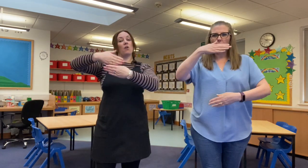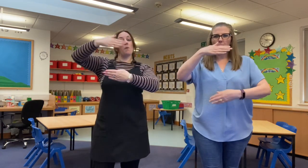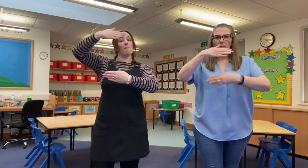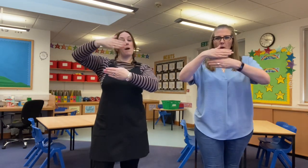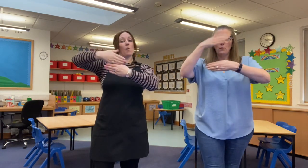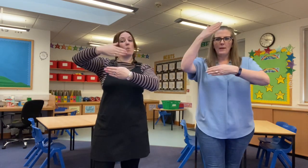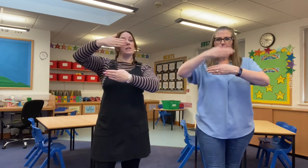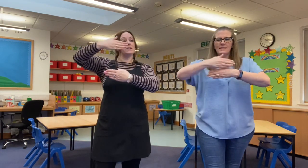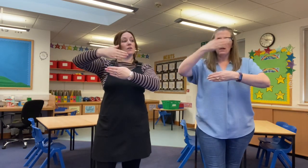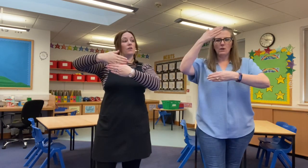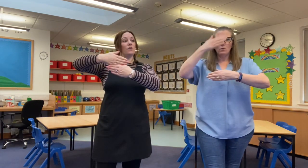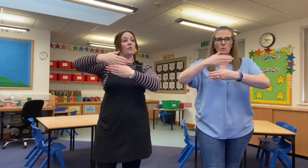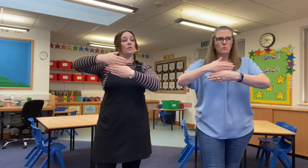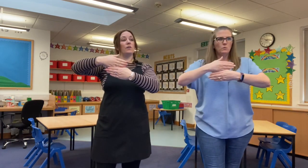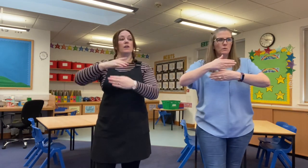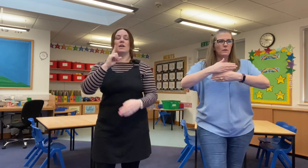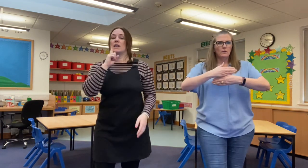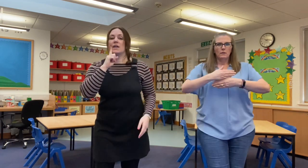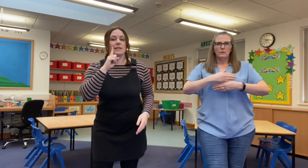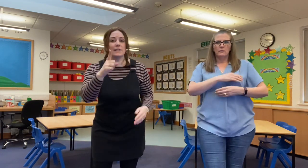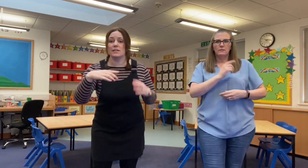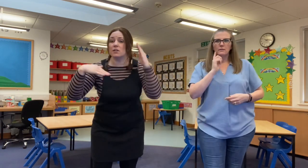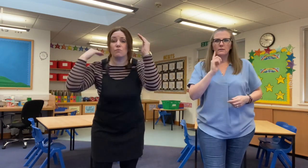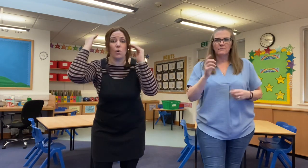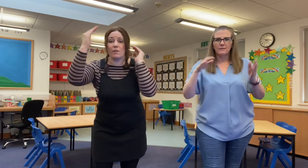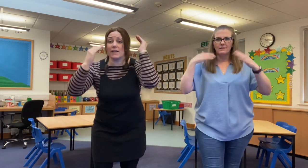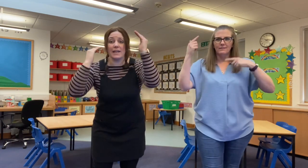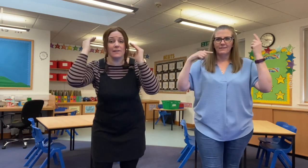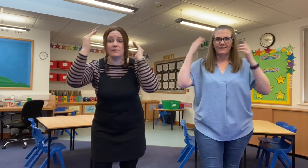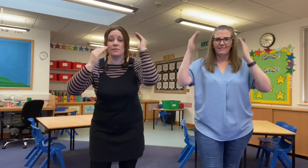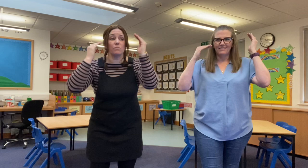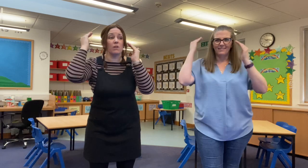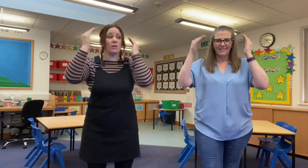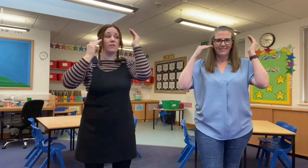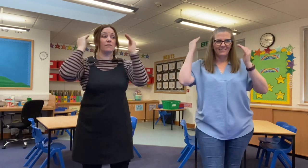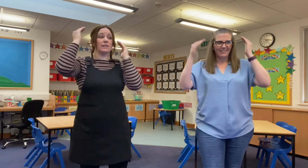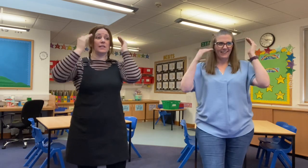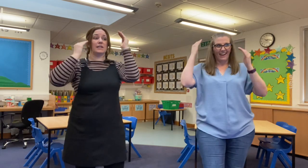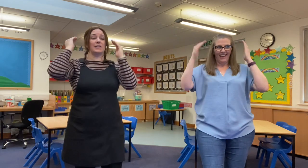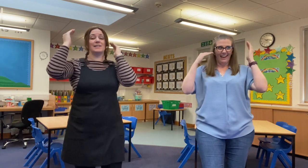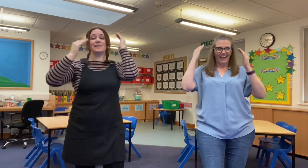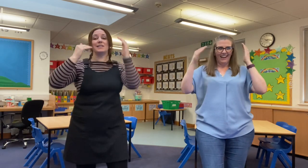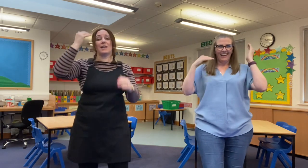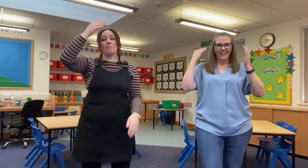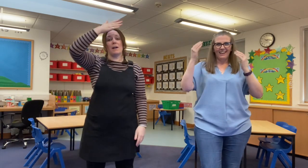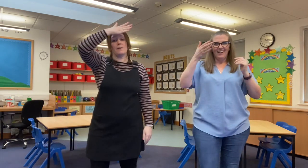my window, and you told me I don't need to worry.